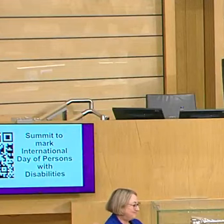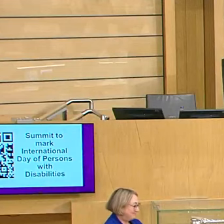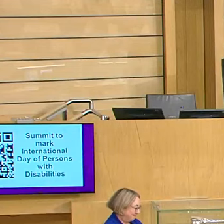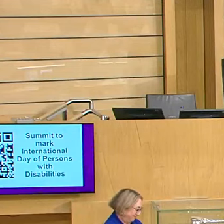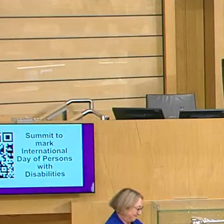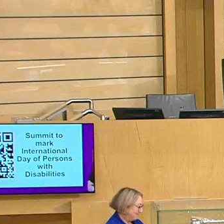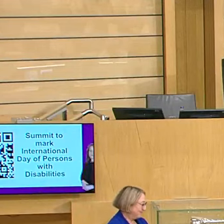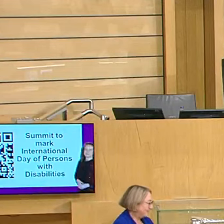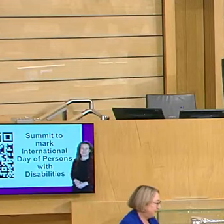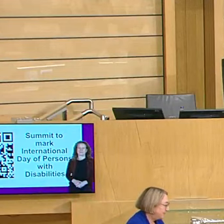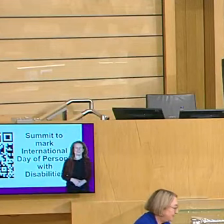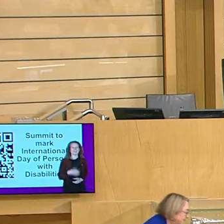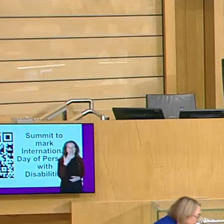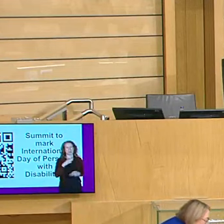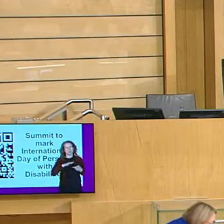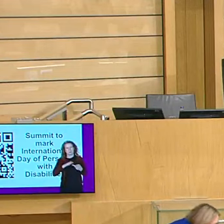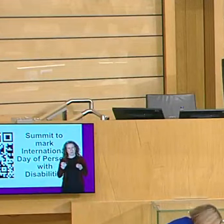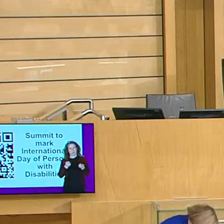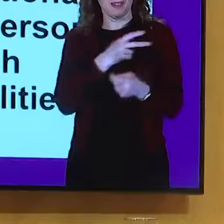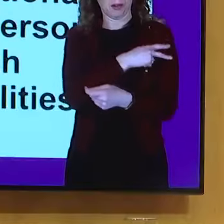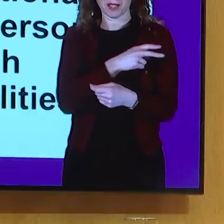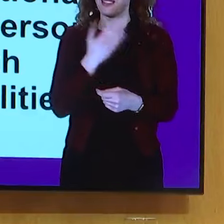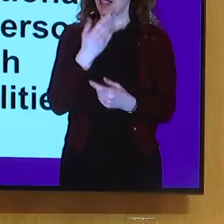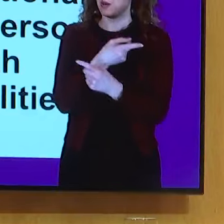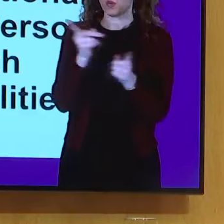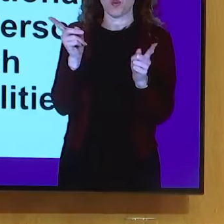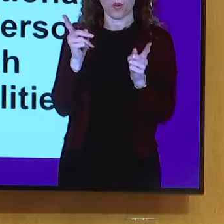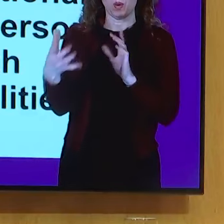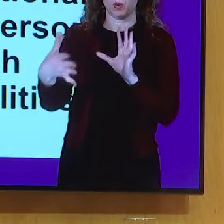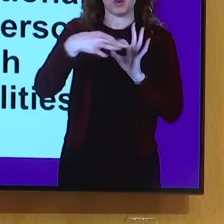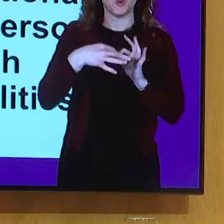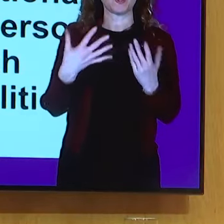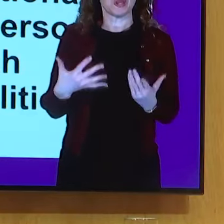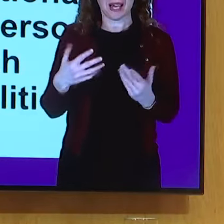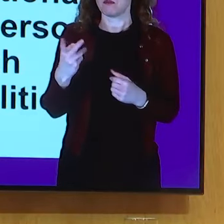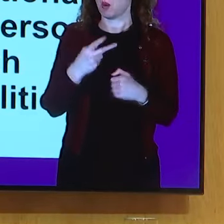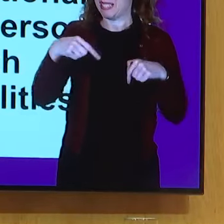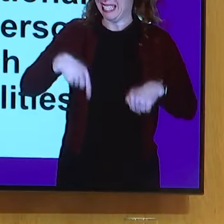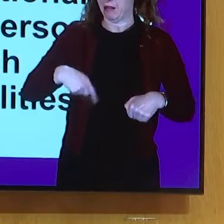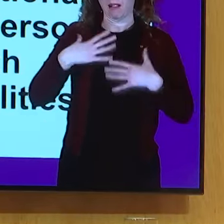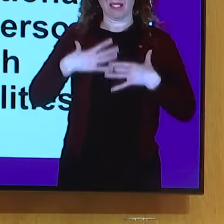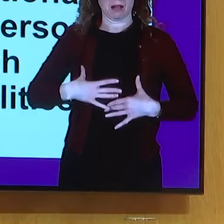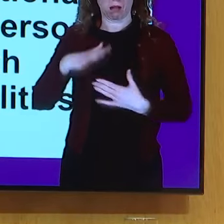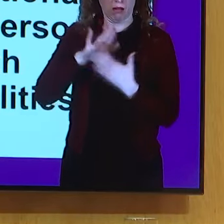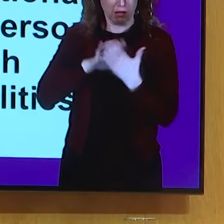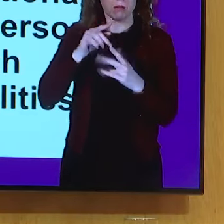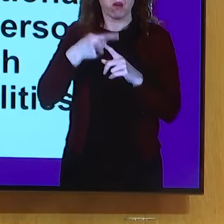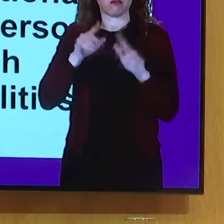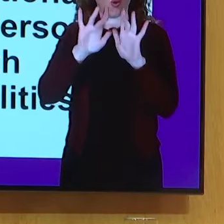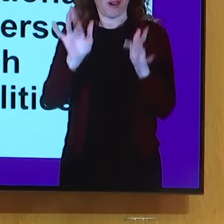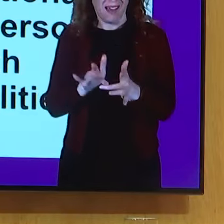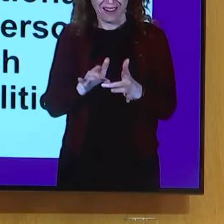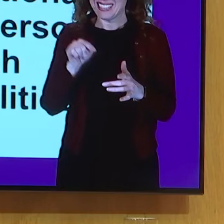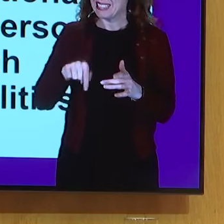Officer. And thank you to everybody who has joined us today, both in the chamber and online, for the first